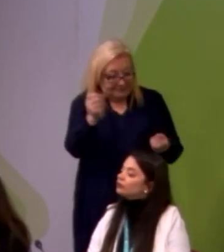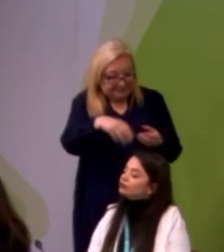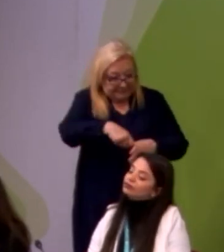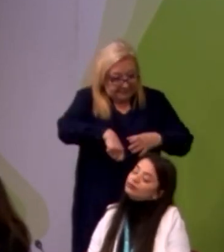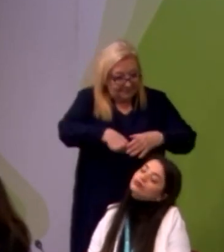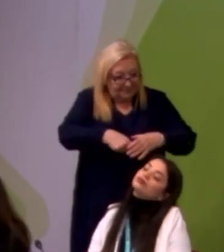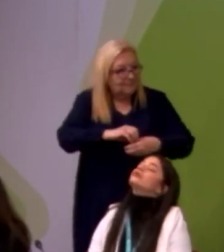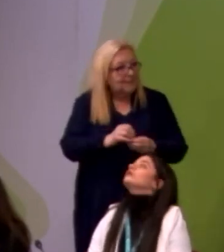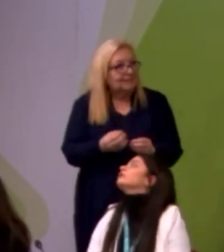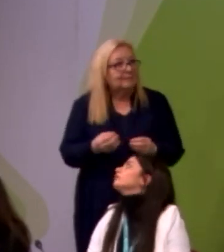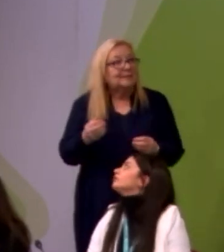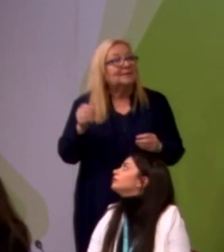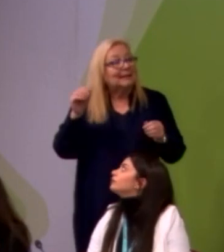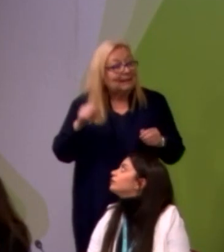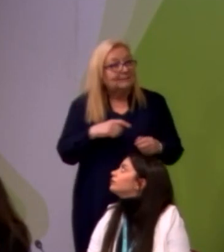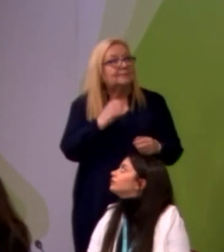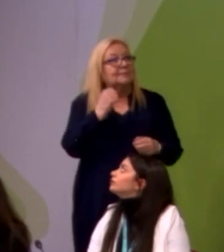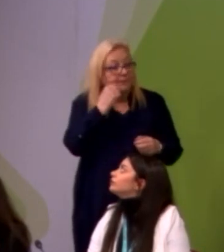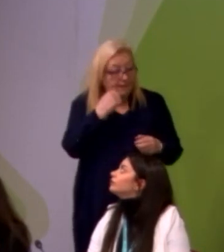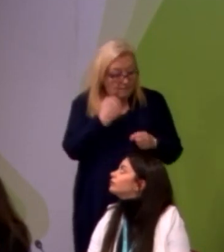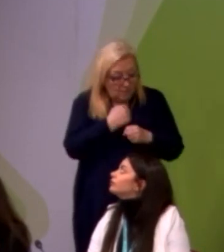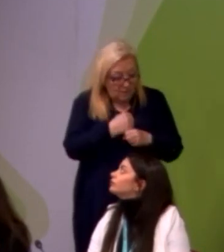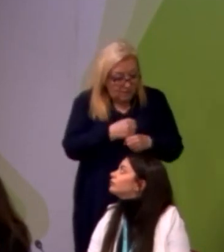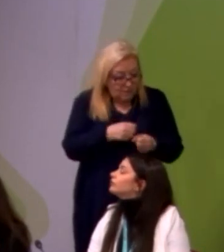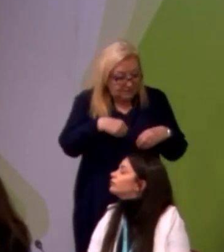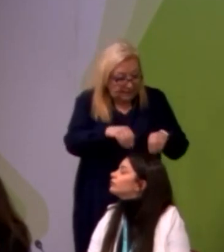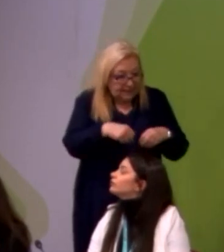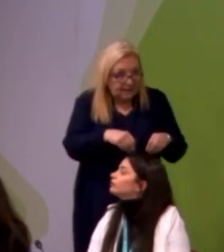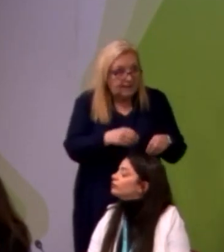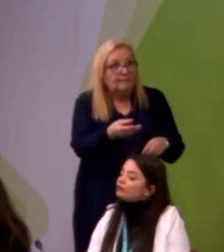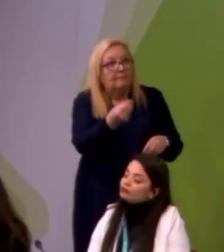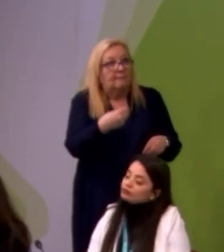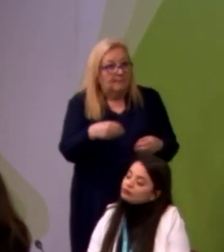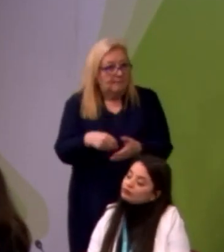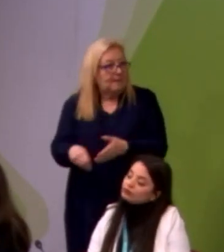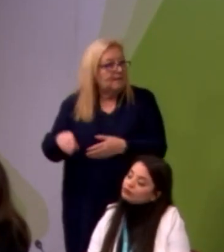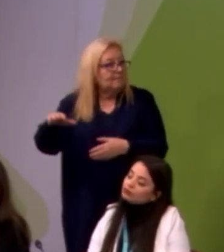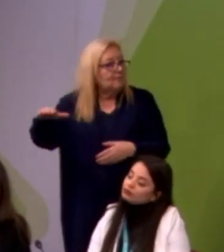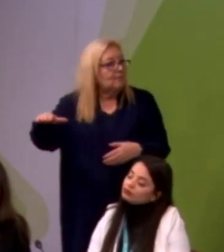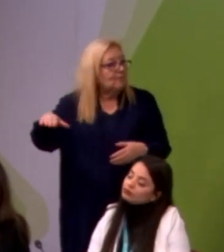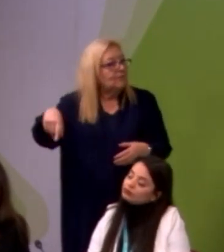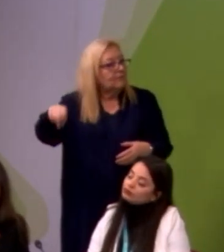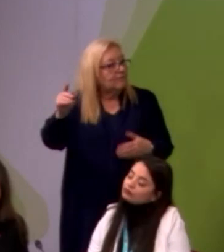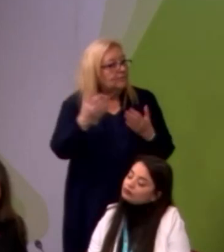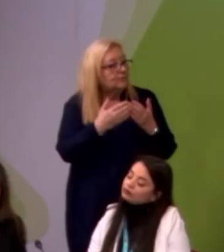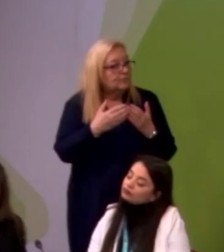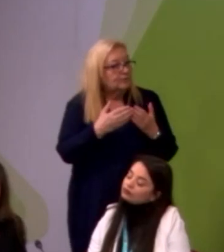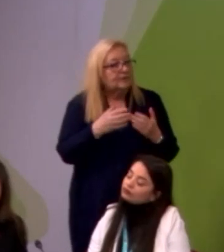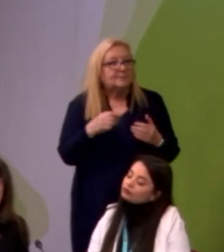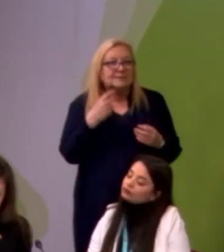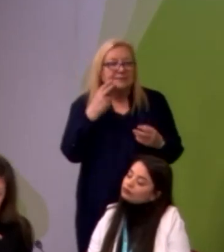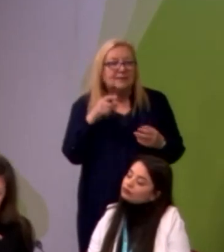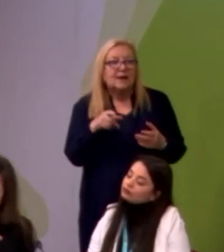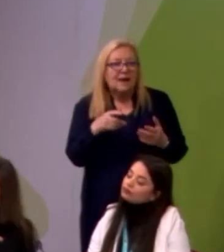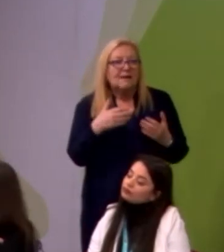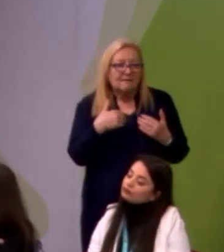education and for them to have a good life. So now, no longer are they stigmatized in their community, but they are seen as